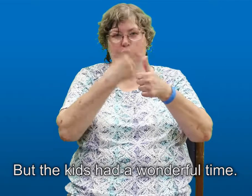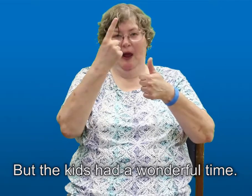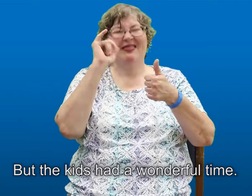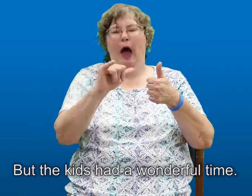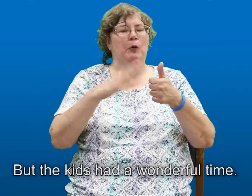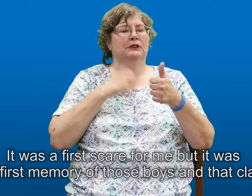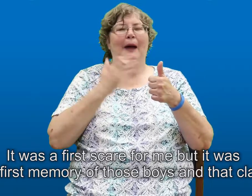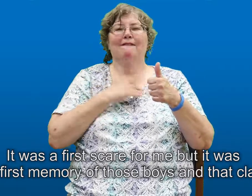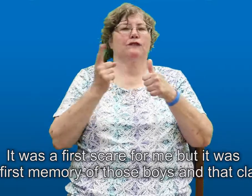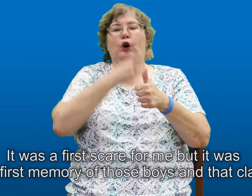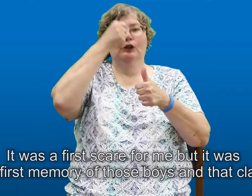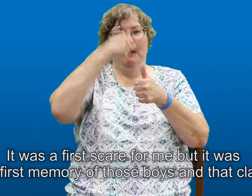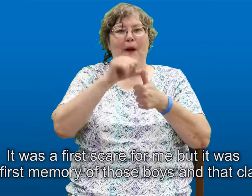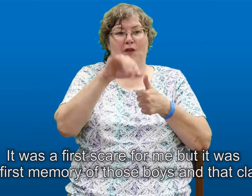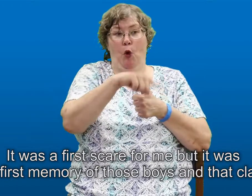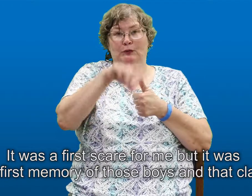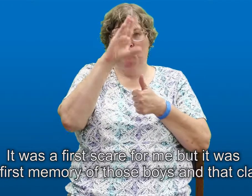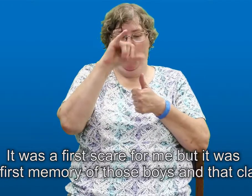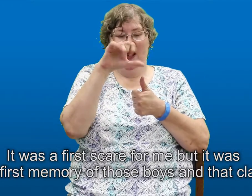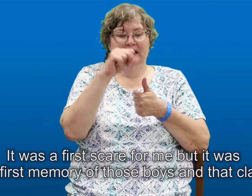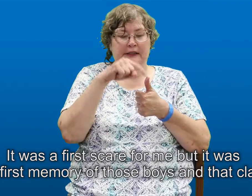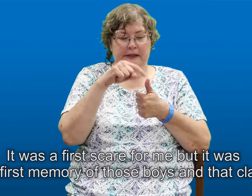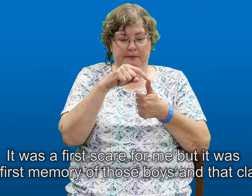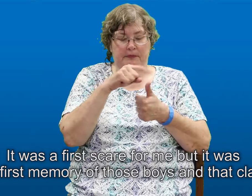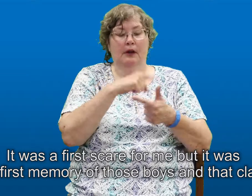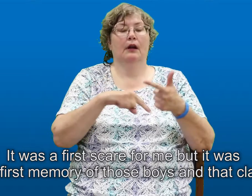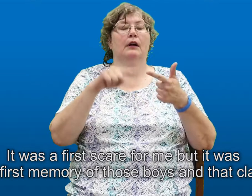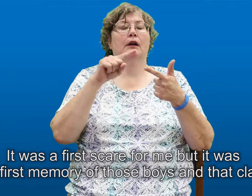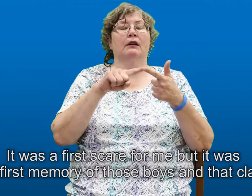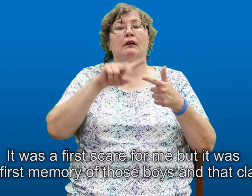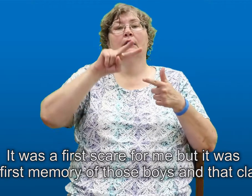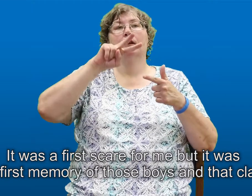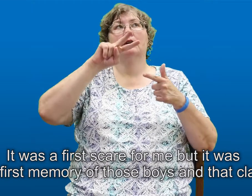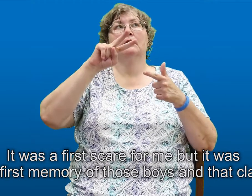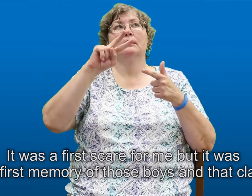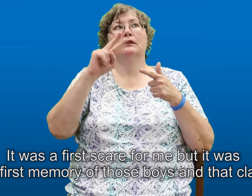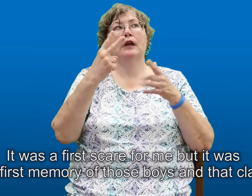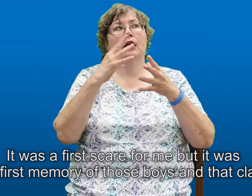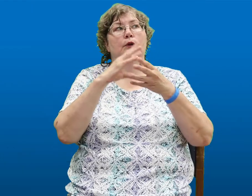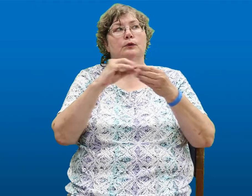And so it was the first scare for me, but that was my first memory of that. And that class was boys in that class.